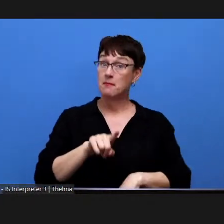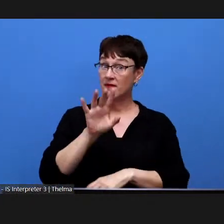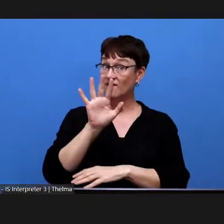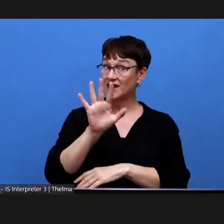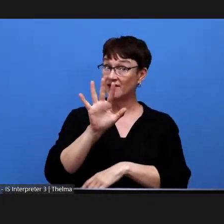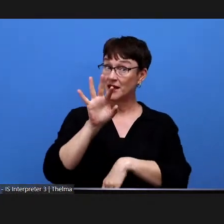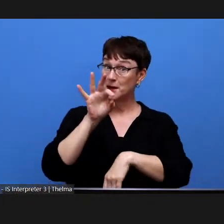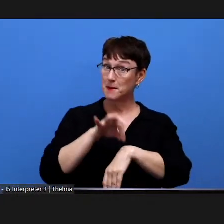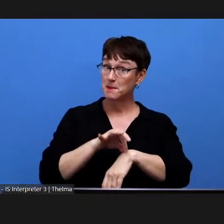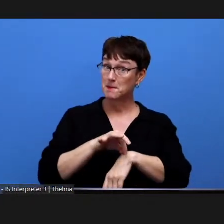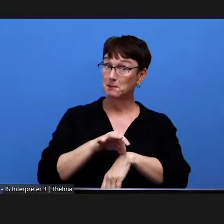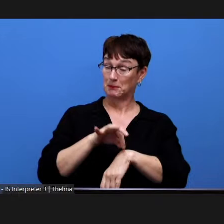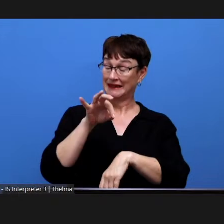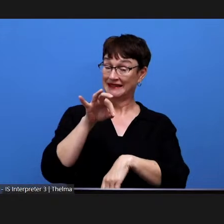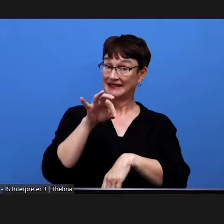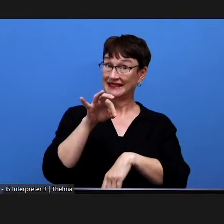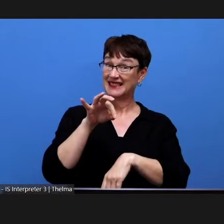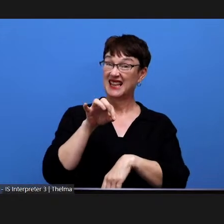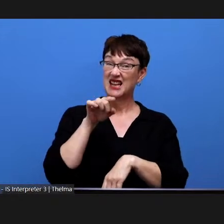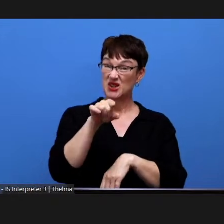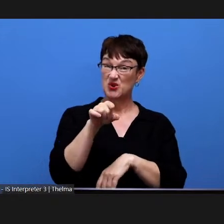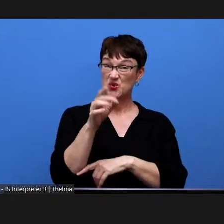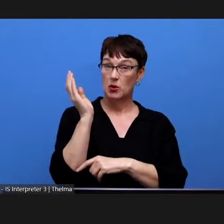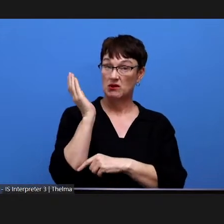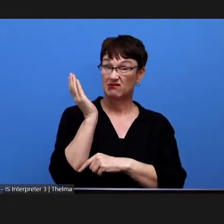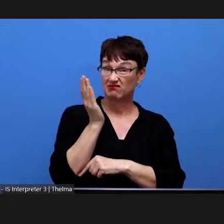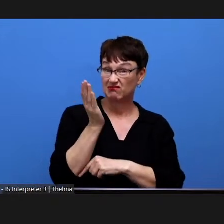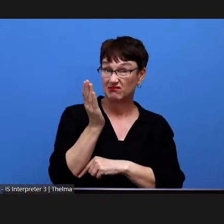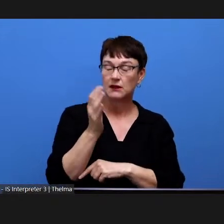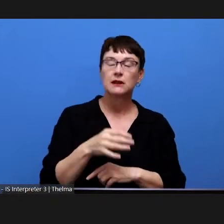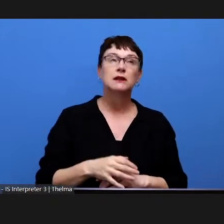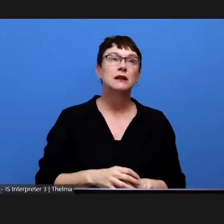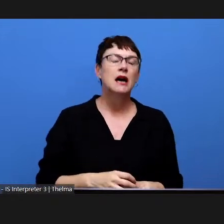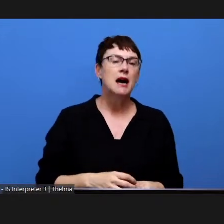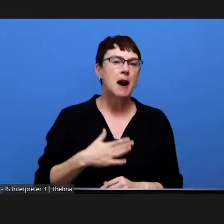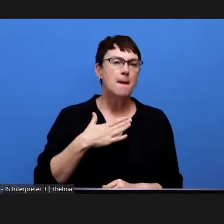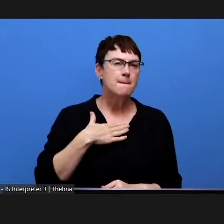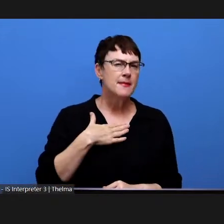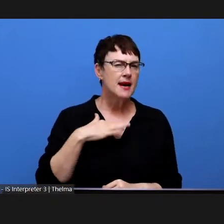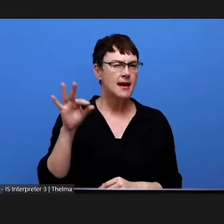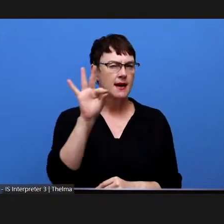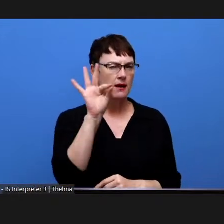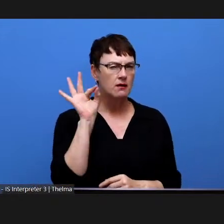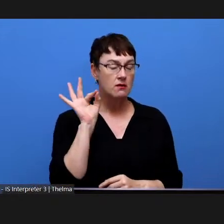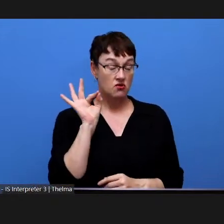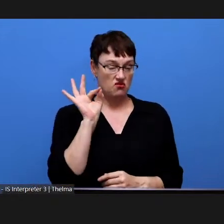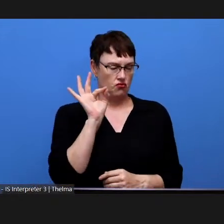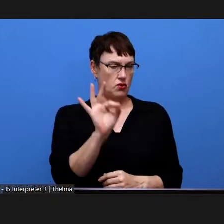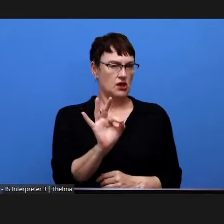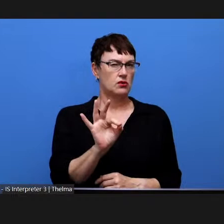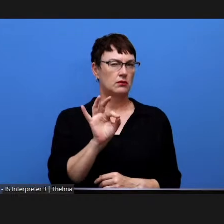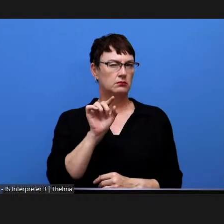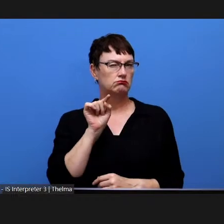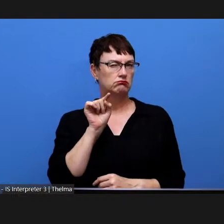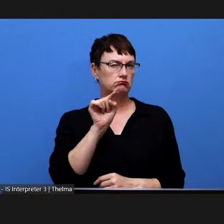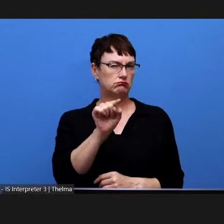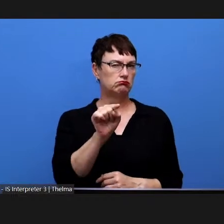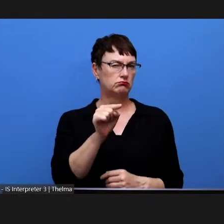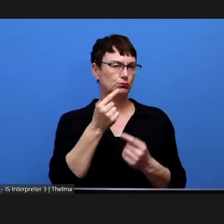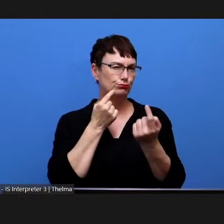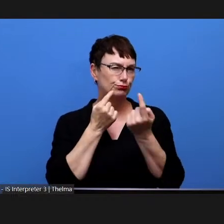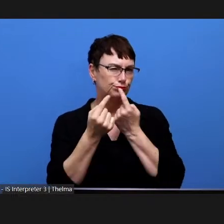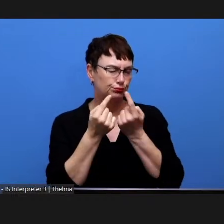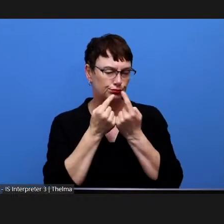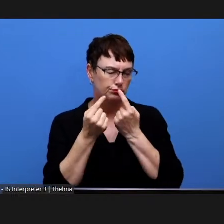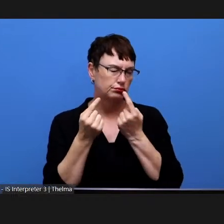How have the voluntary local review contributed to the national data landscape? And what measures should be taken